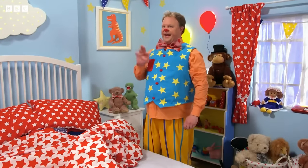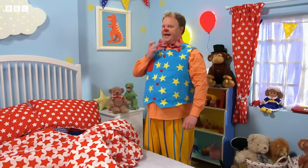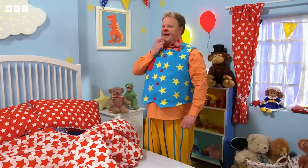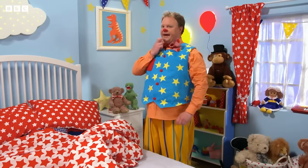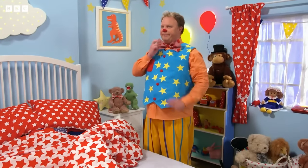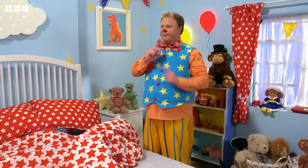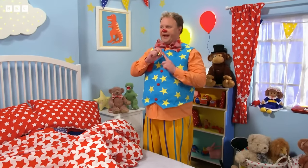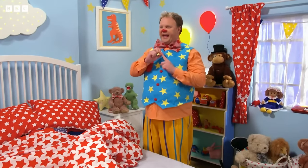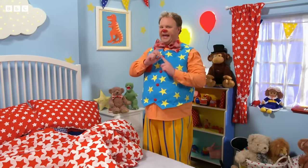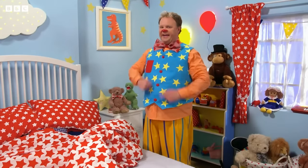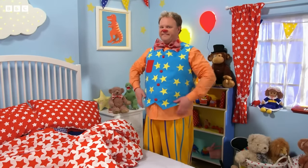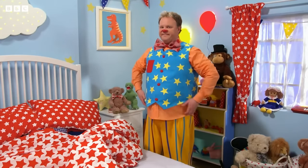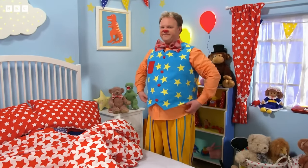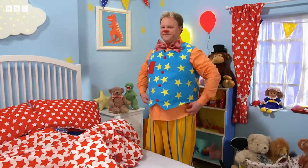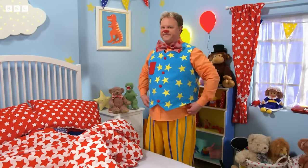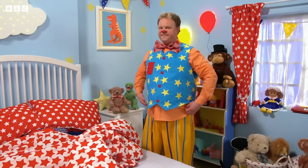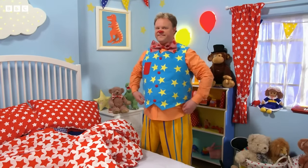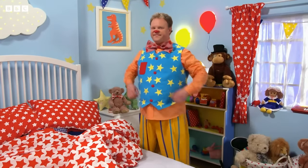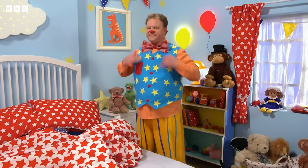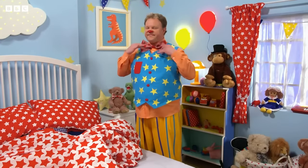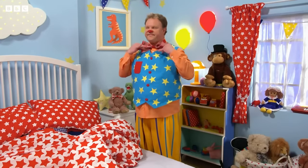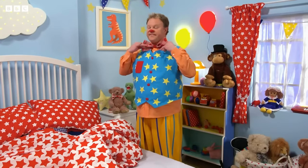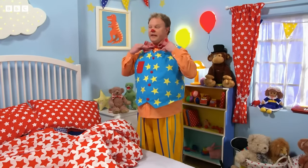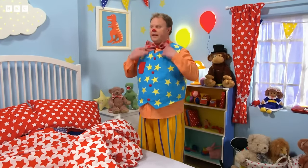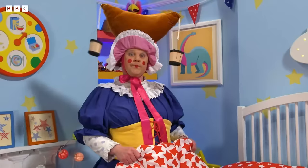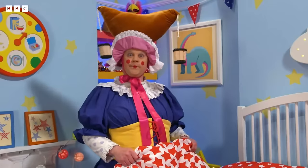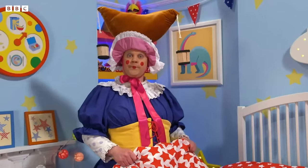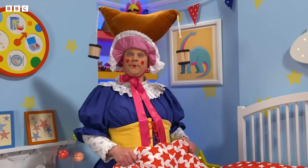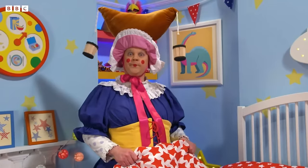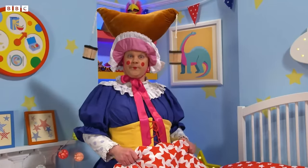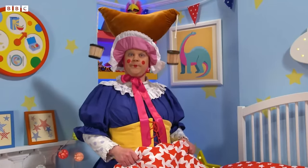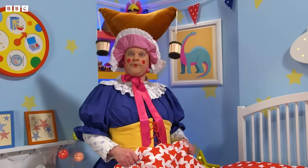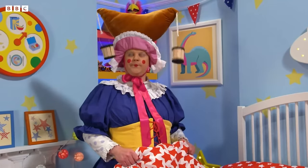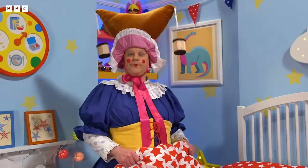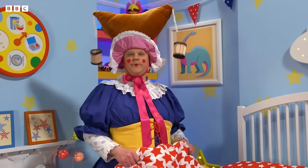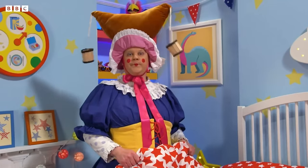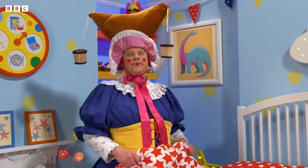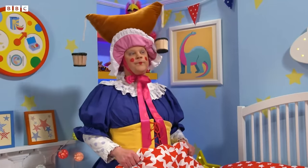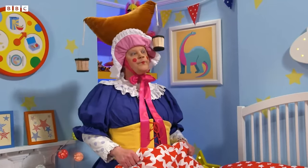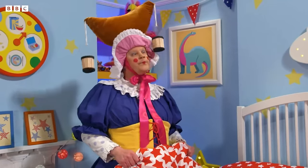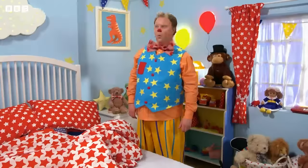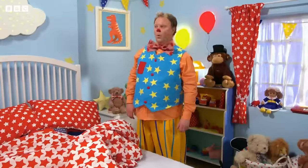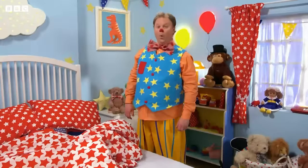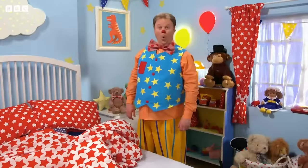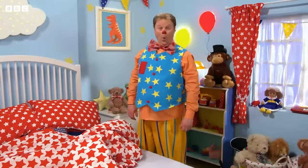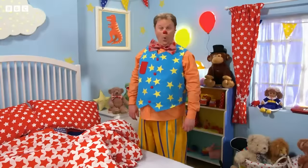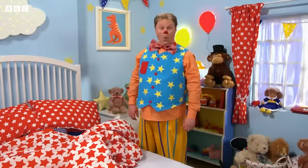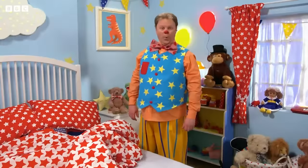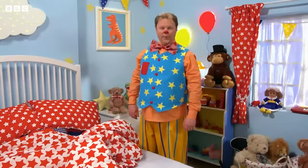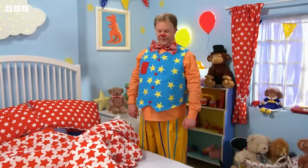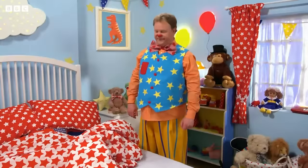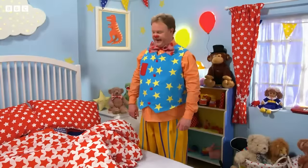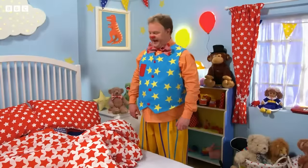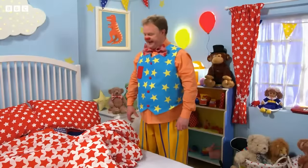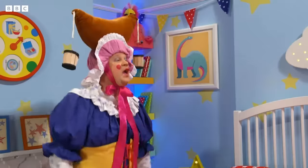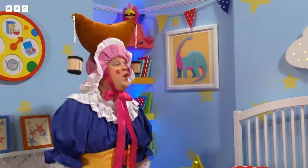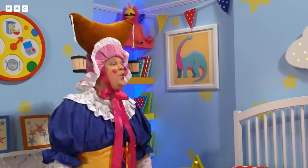Hello, Aunt Polly. Aunt Polly wants you to help her make the bed, Mr. Tumble. Ooh, right.